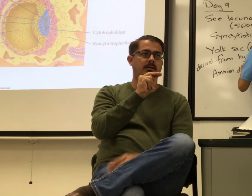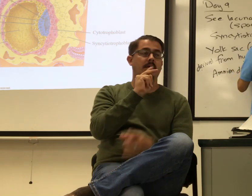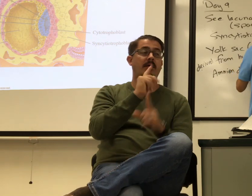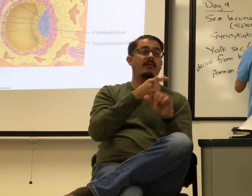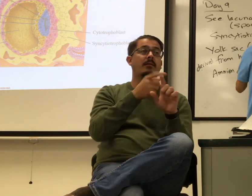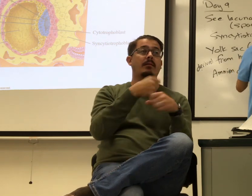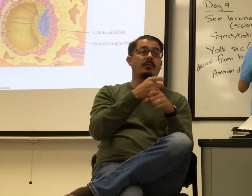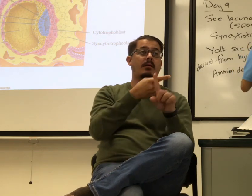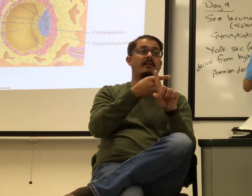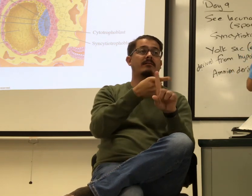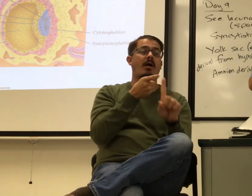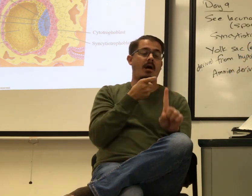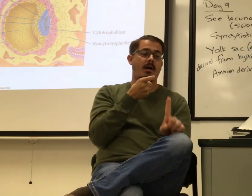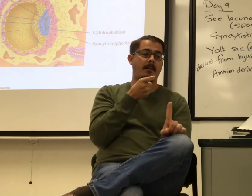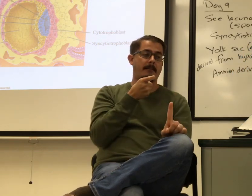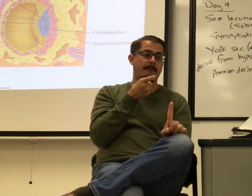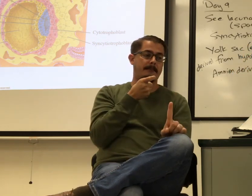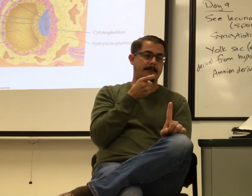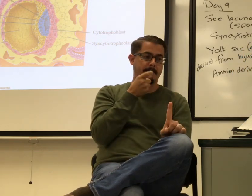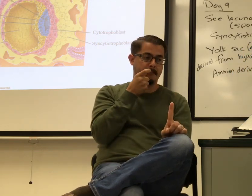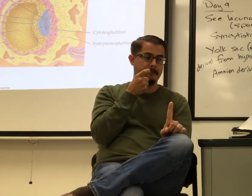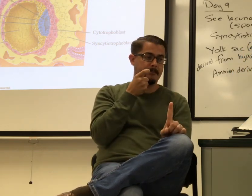derived